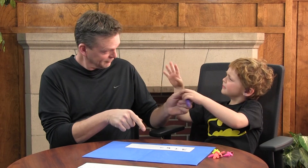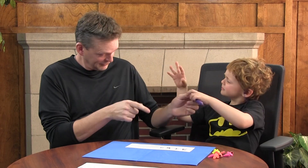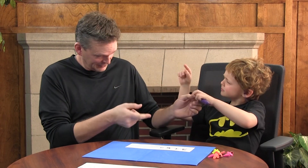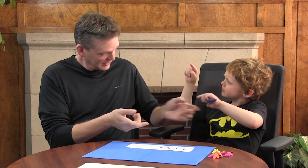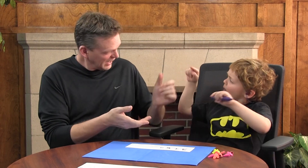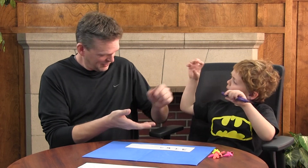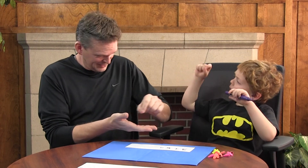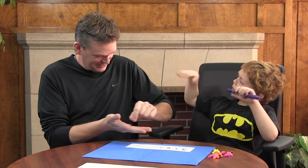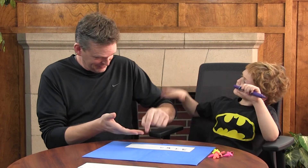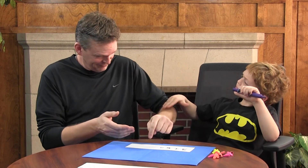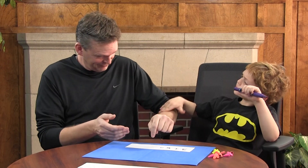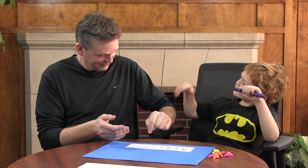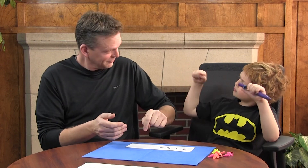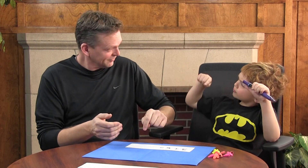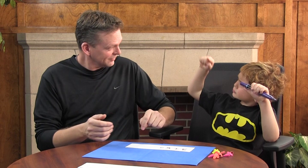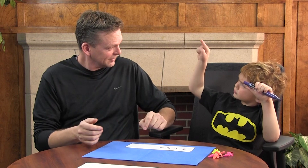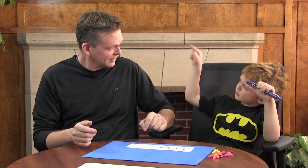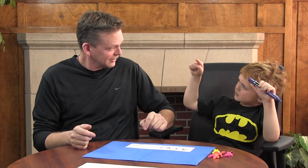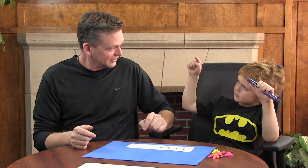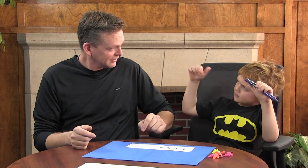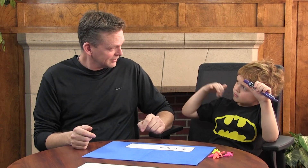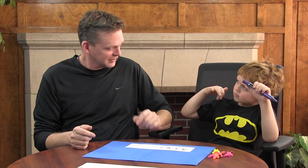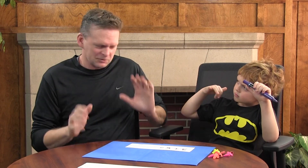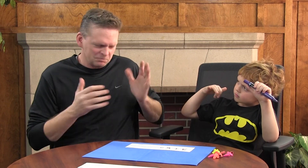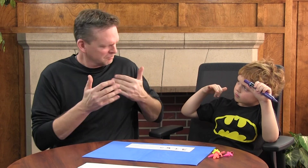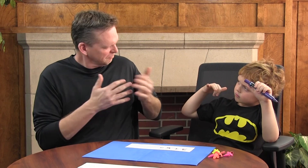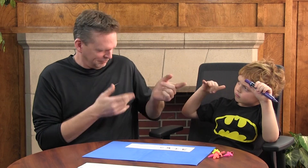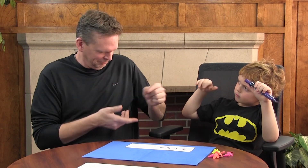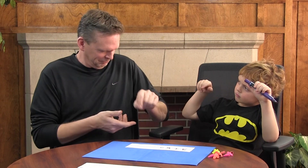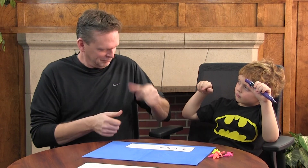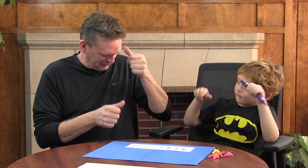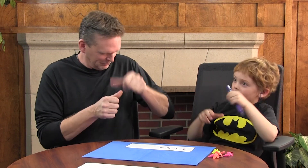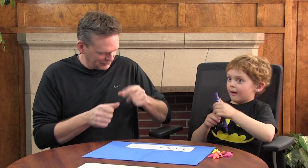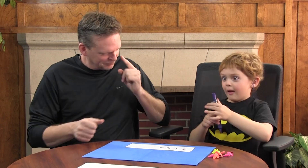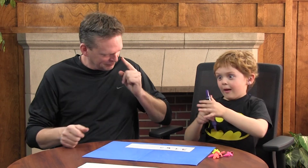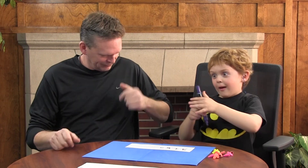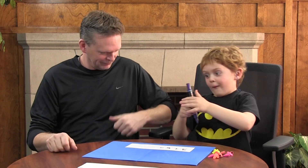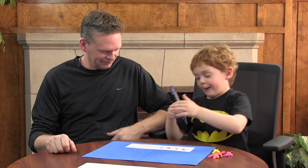Do I write it like this? Is that wrong? Whatever you remember. What do you think?